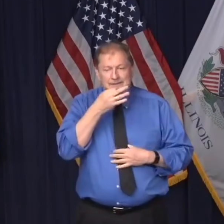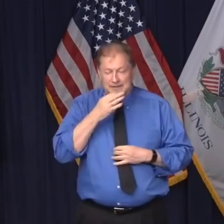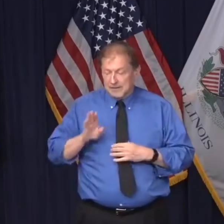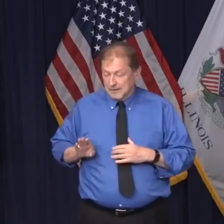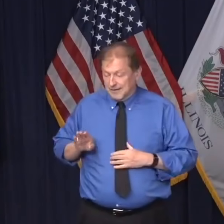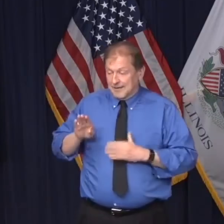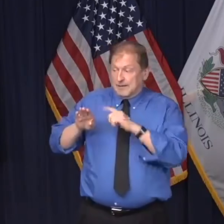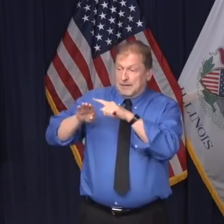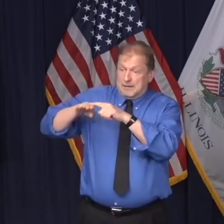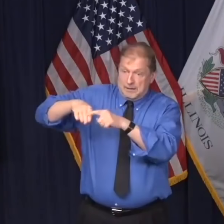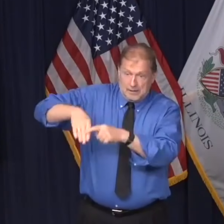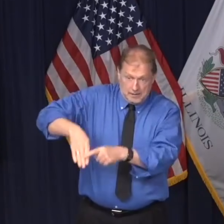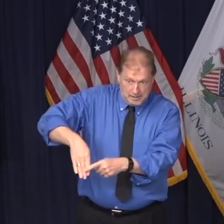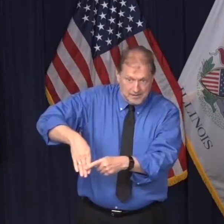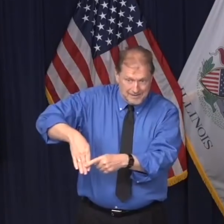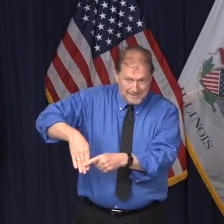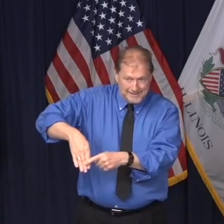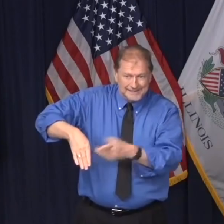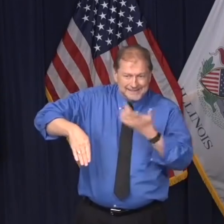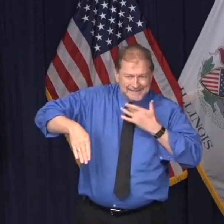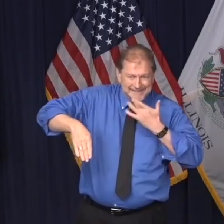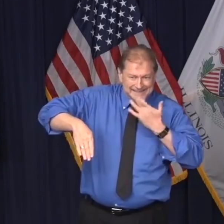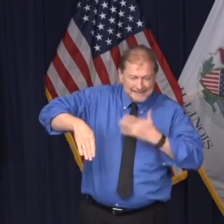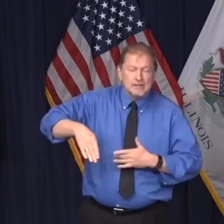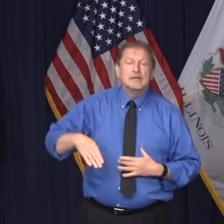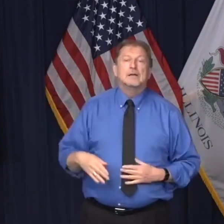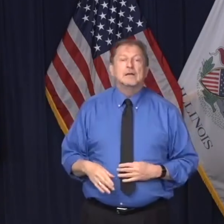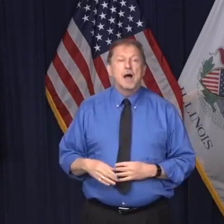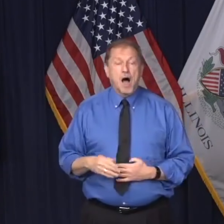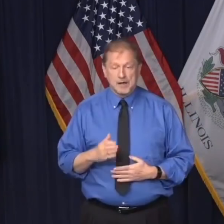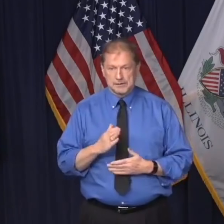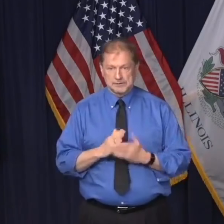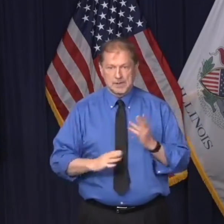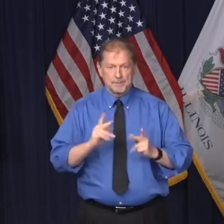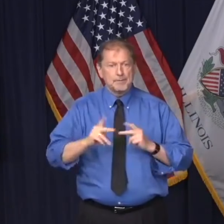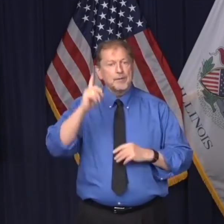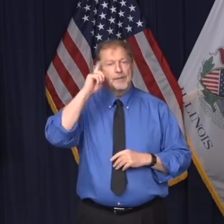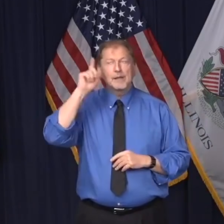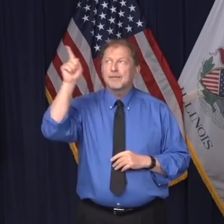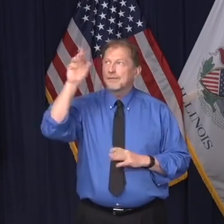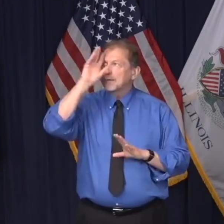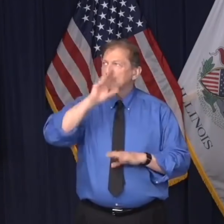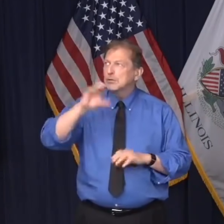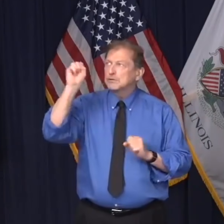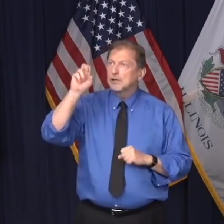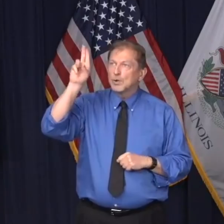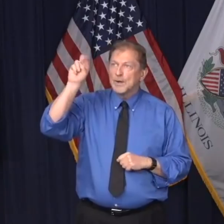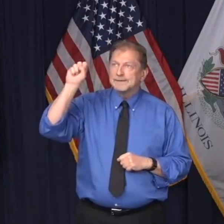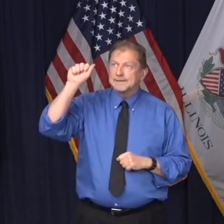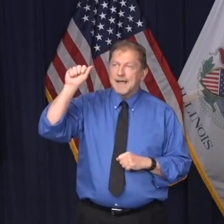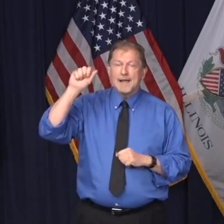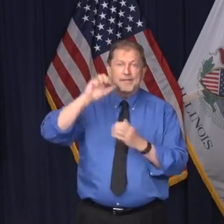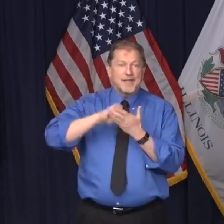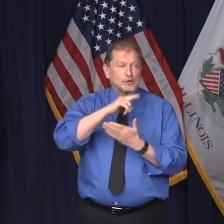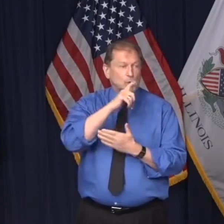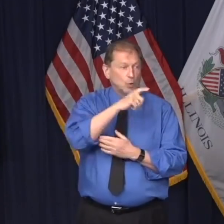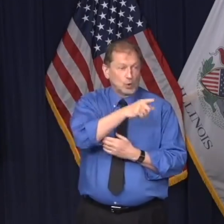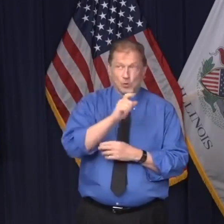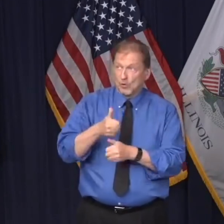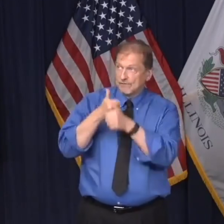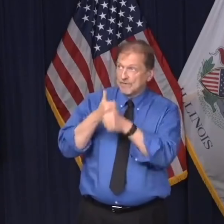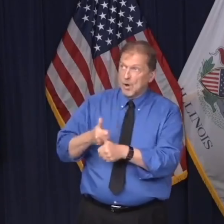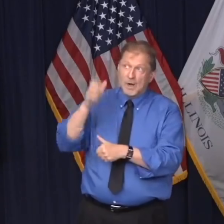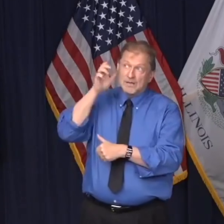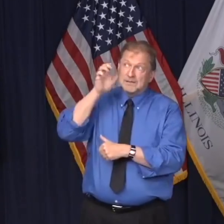can move, and I'm following, for those who think that the President of the United States is the person that they want to follow on